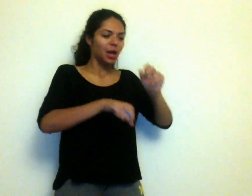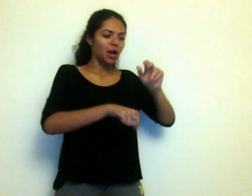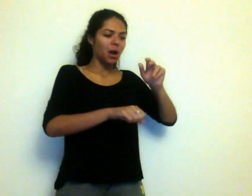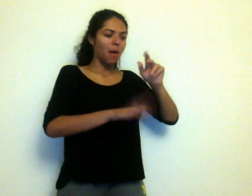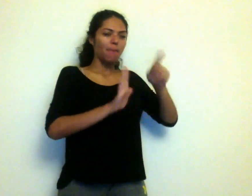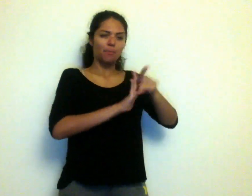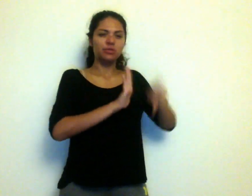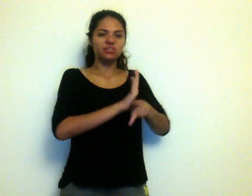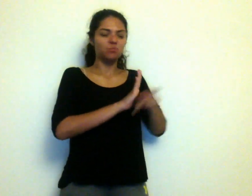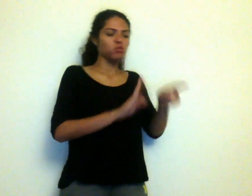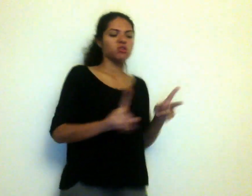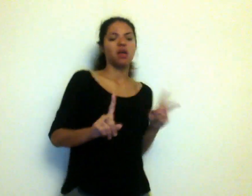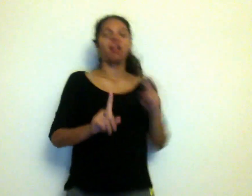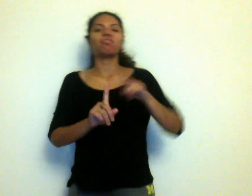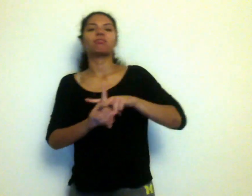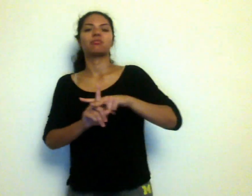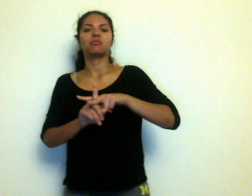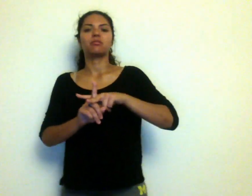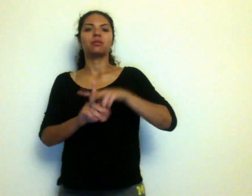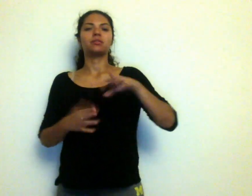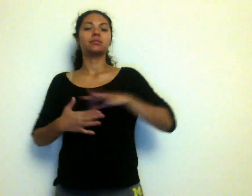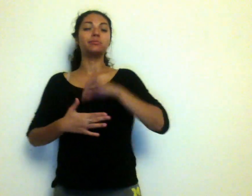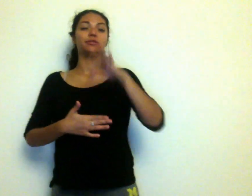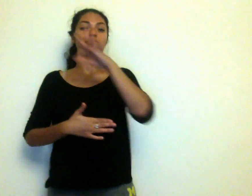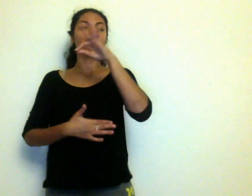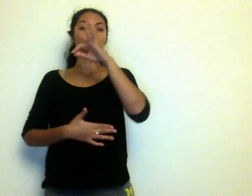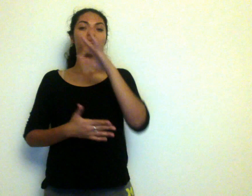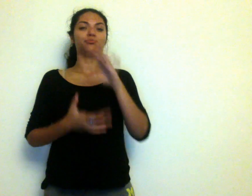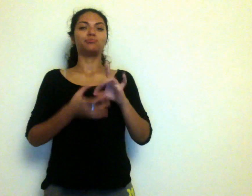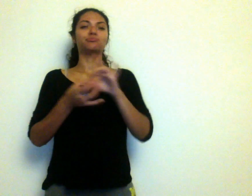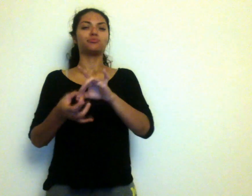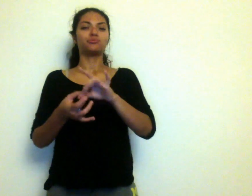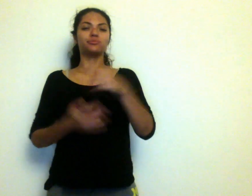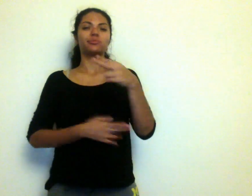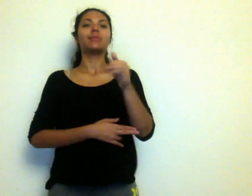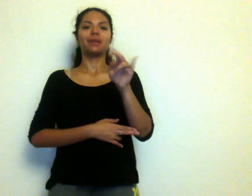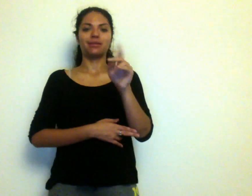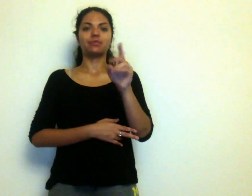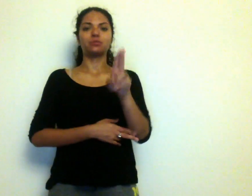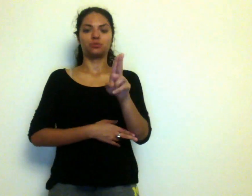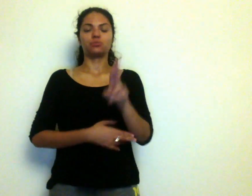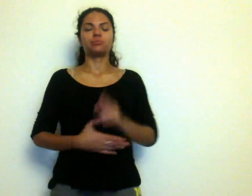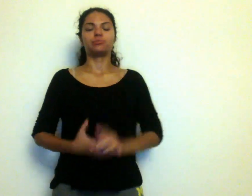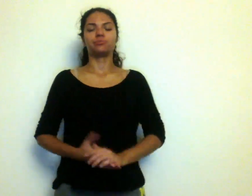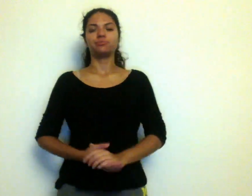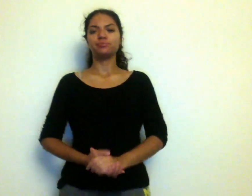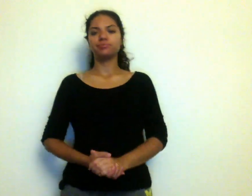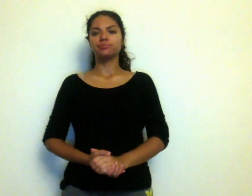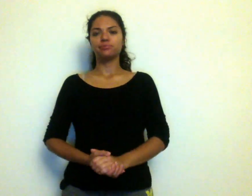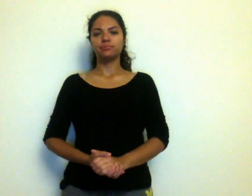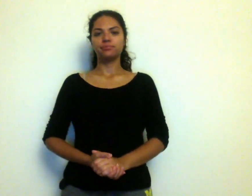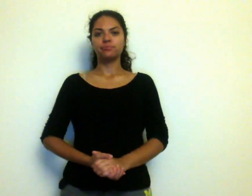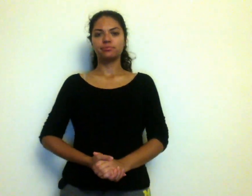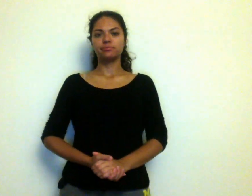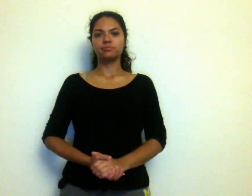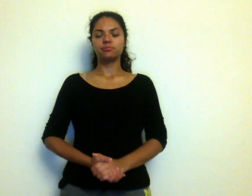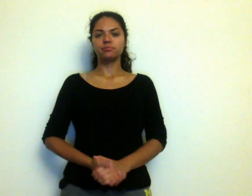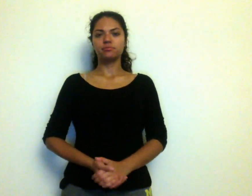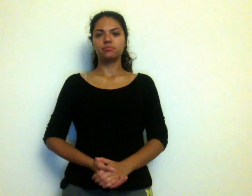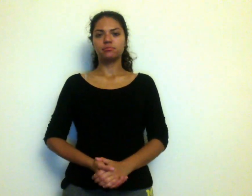do? Immediately when biological science threatened it, we sort of put it away on the block. And we sort of lost the contest in intellectual terms